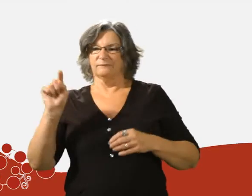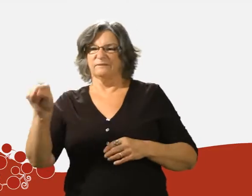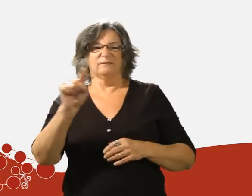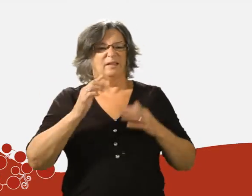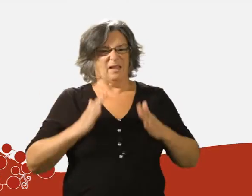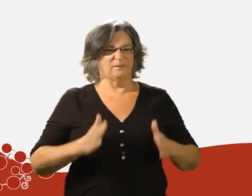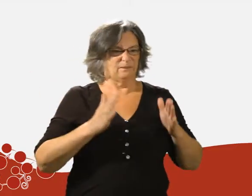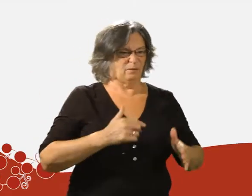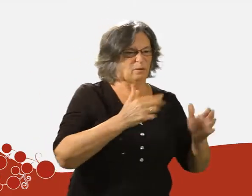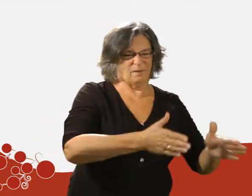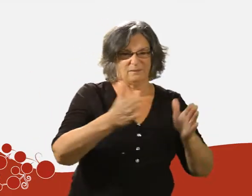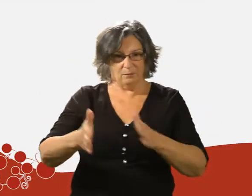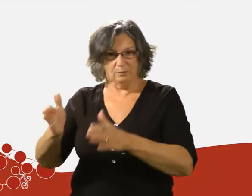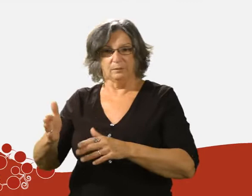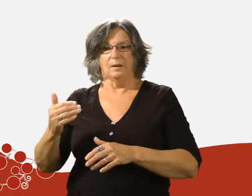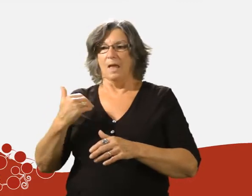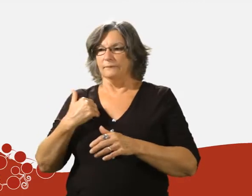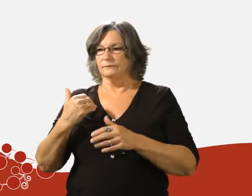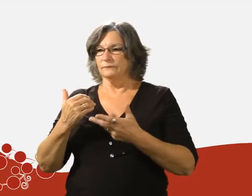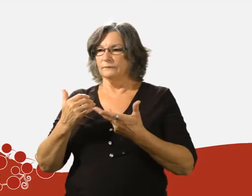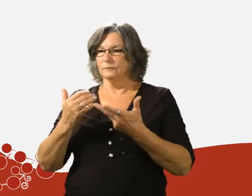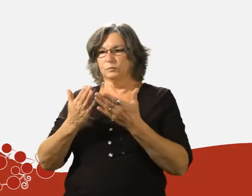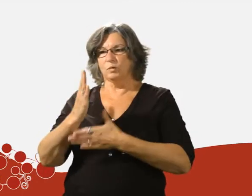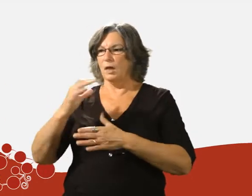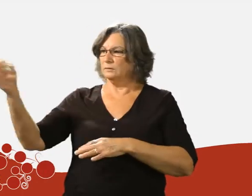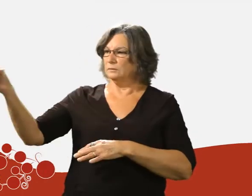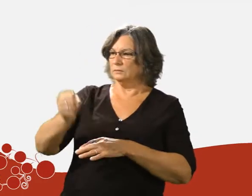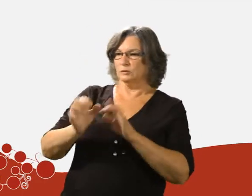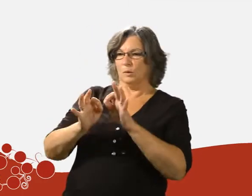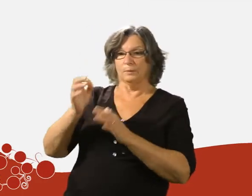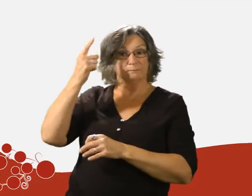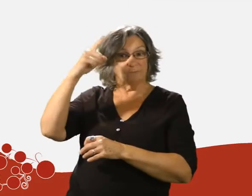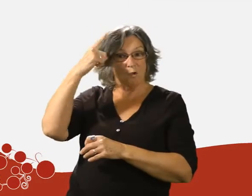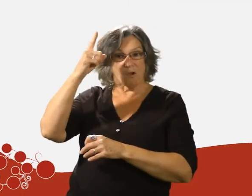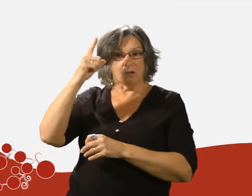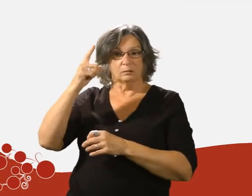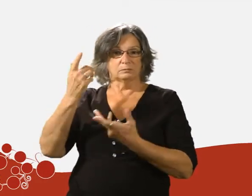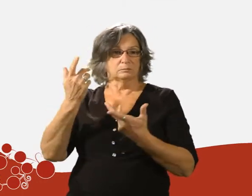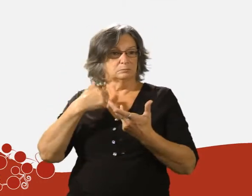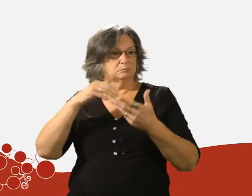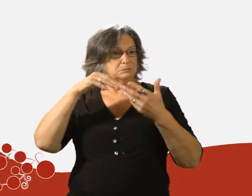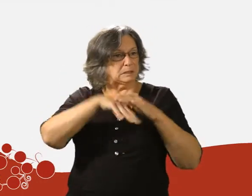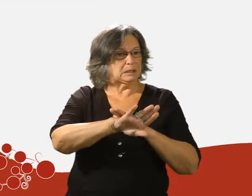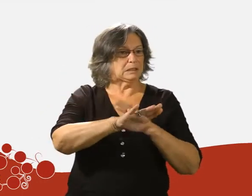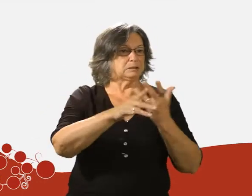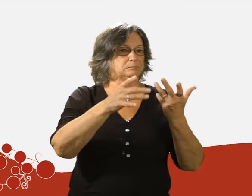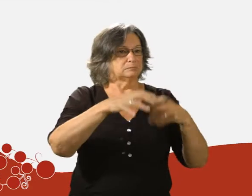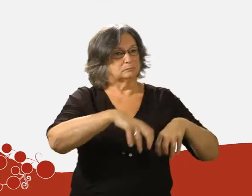Deaf individuals have the right to interpreters to access services such as training